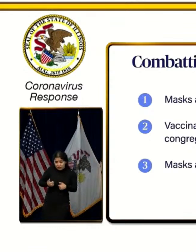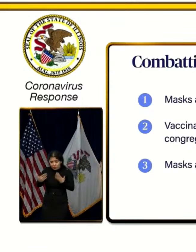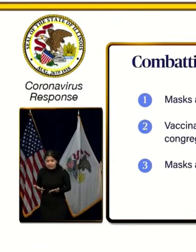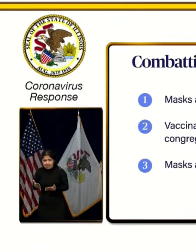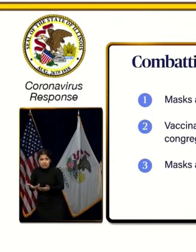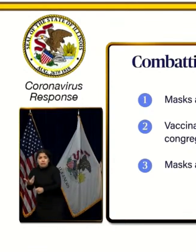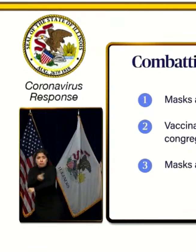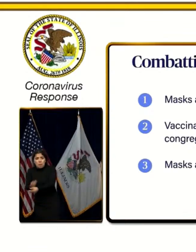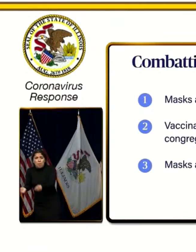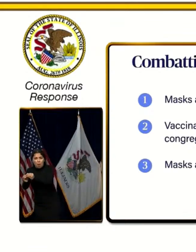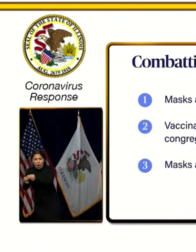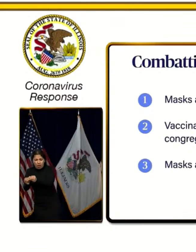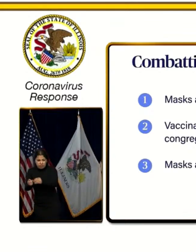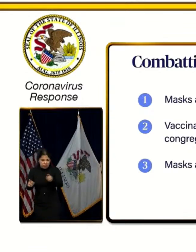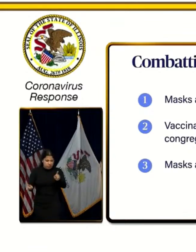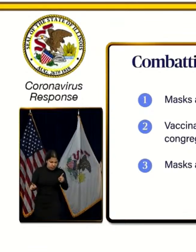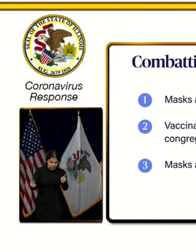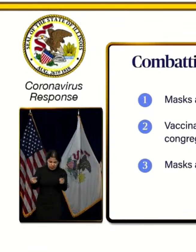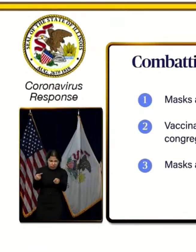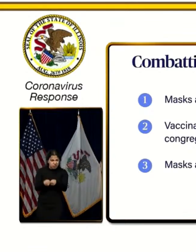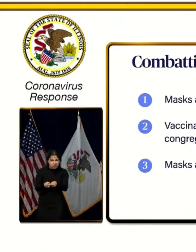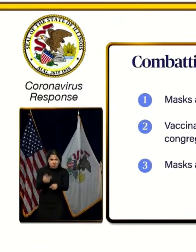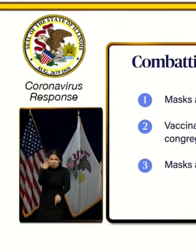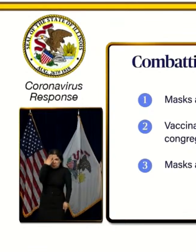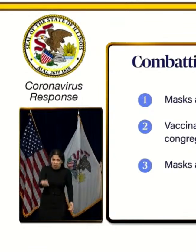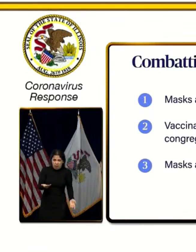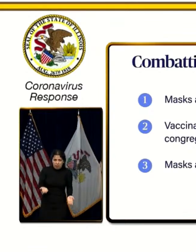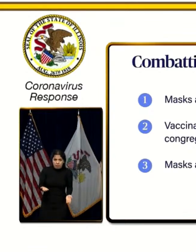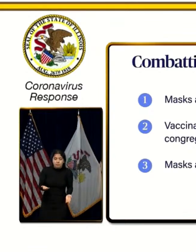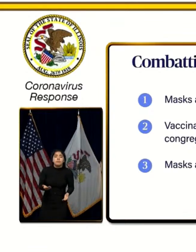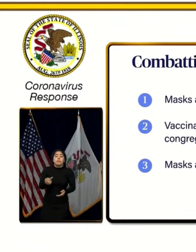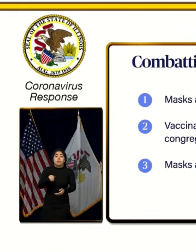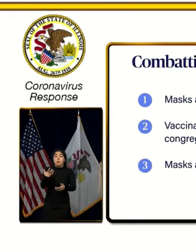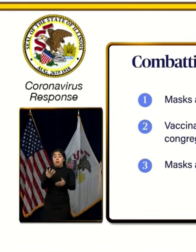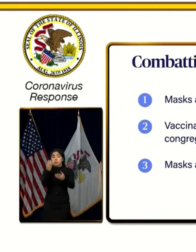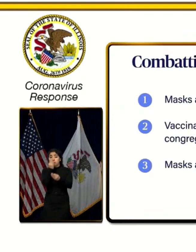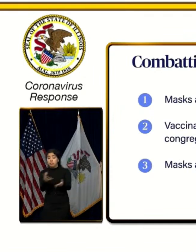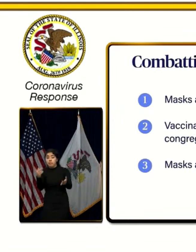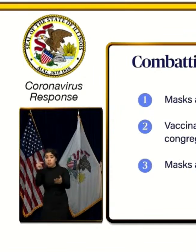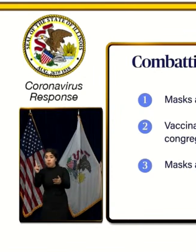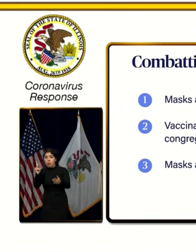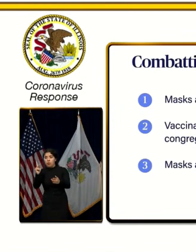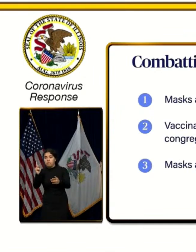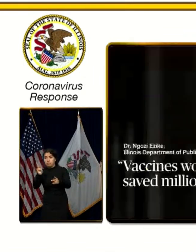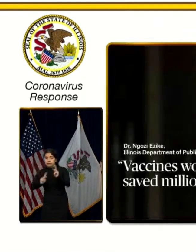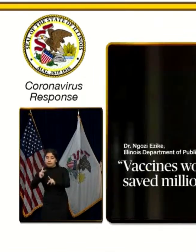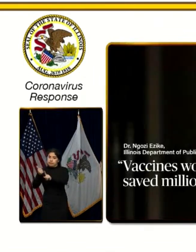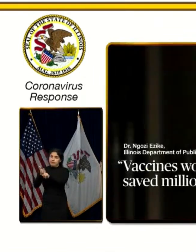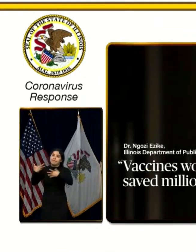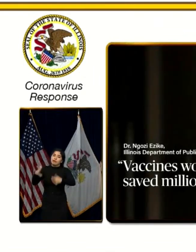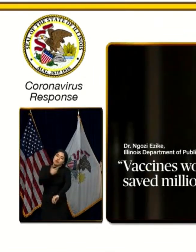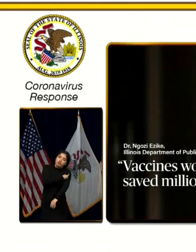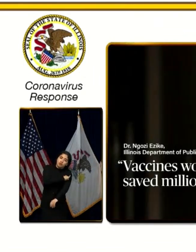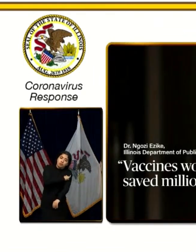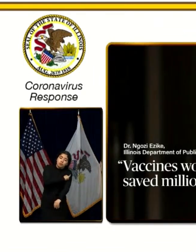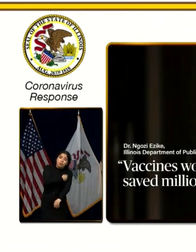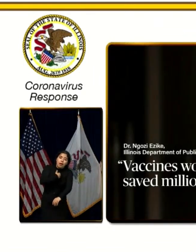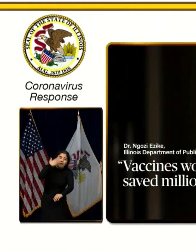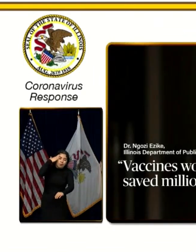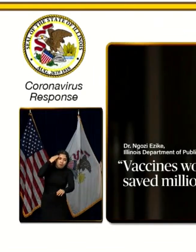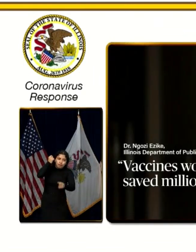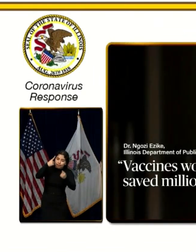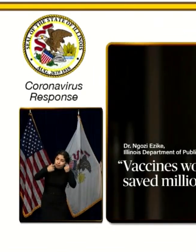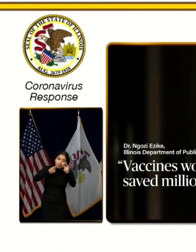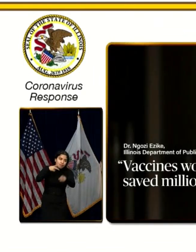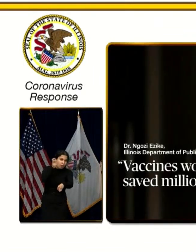I want to end with a message for our vaccinated residents. I know this is hard. You did the right thing